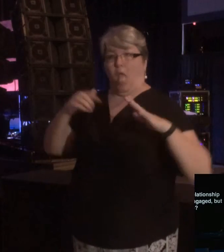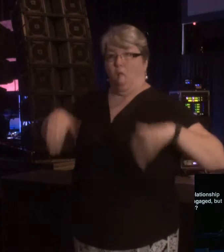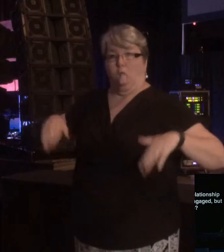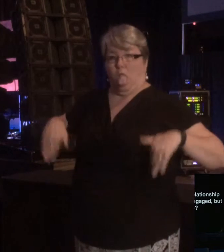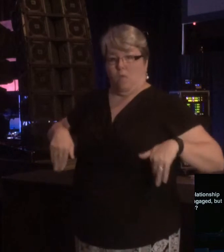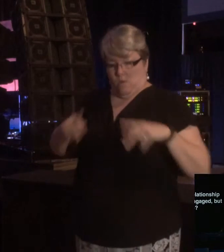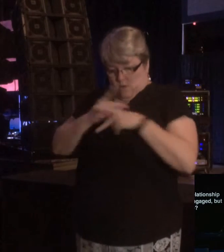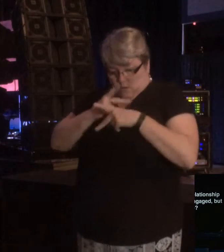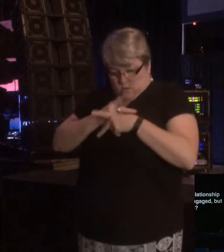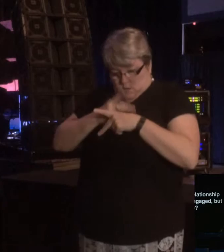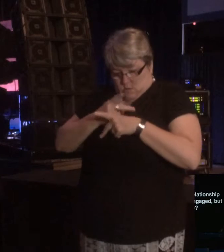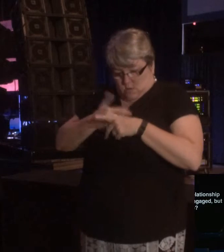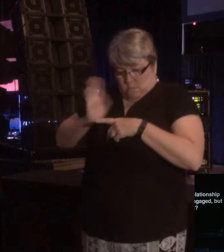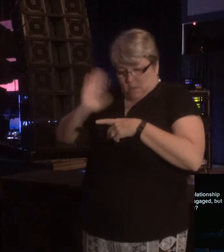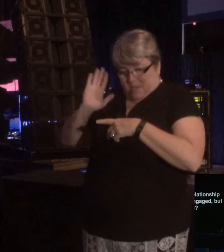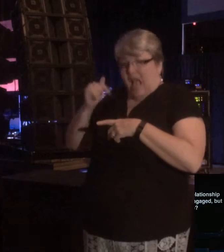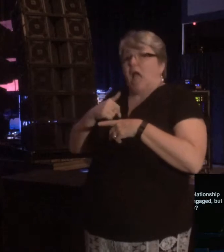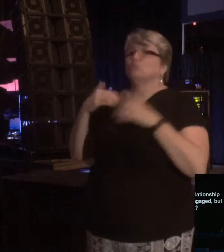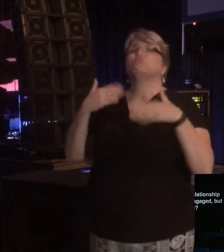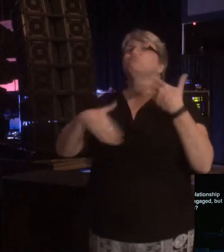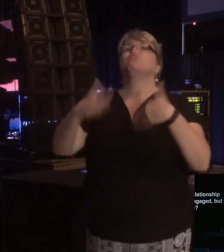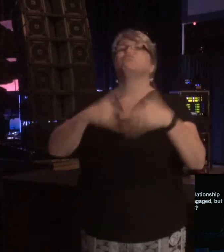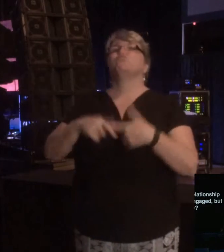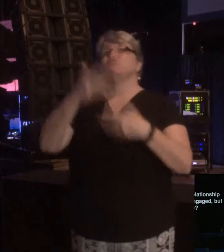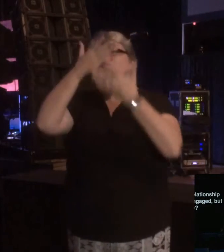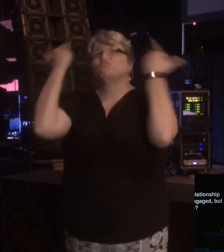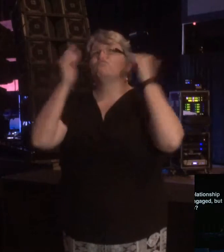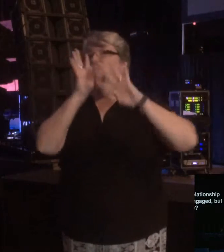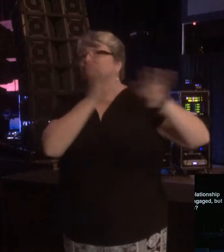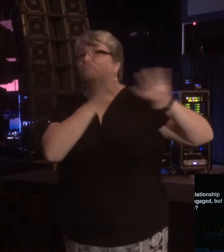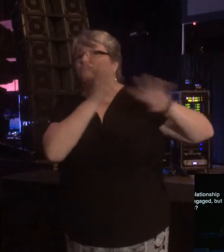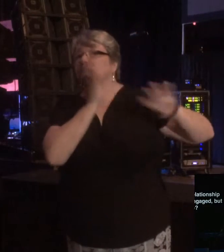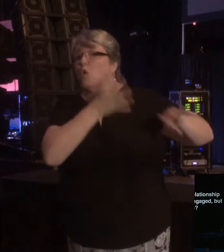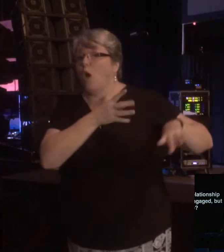basically is a picture of Jesus being our